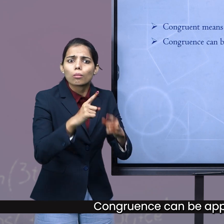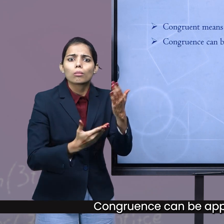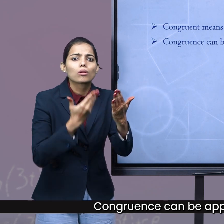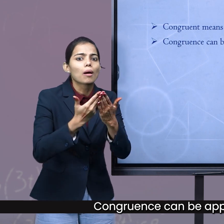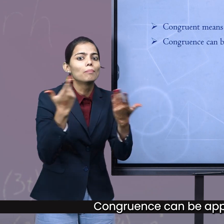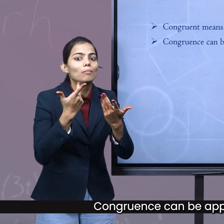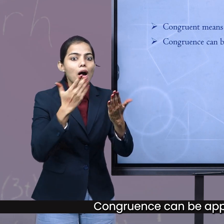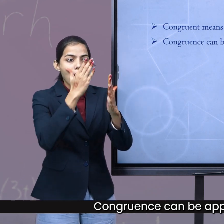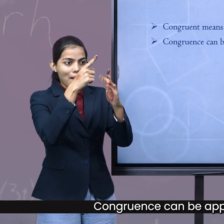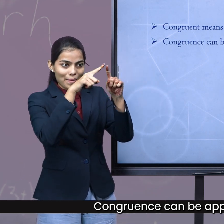line segments,